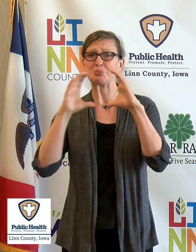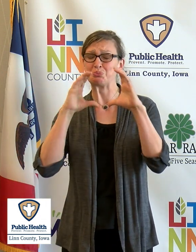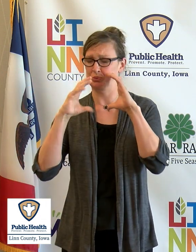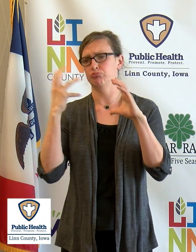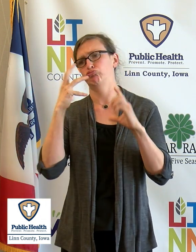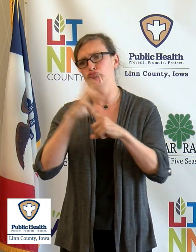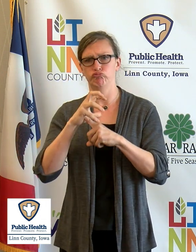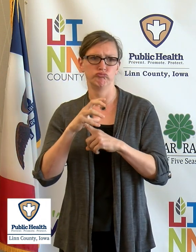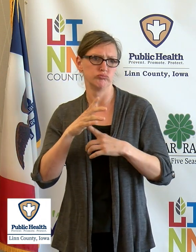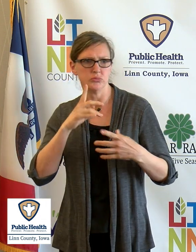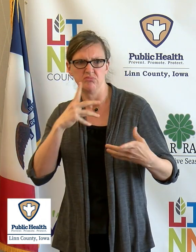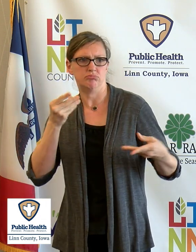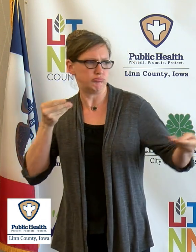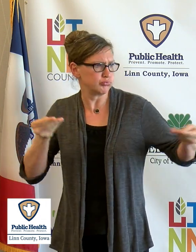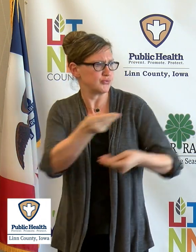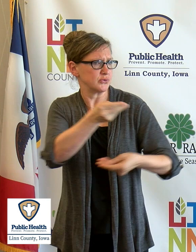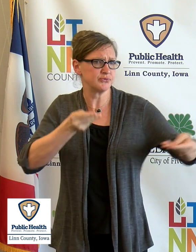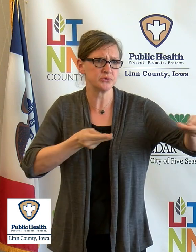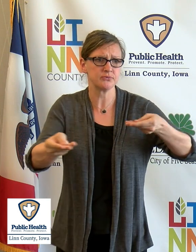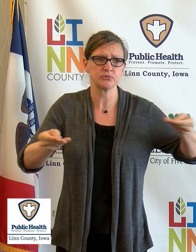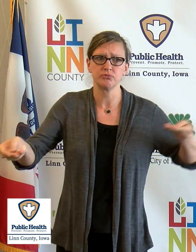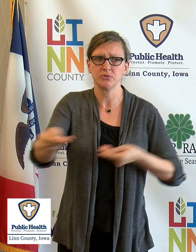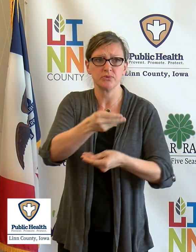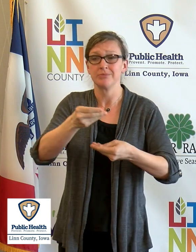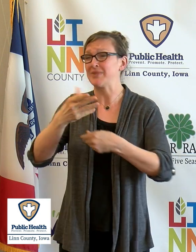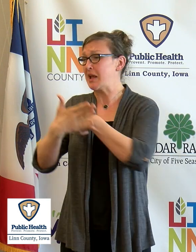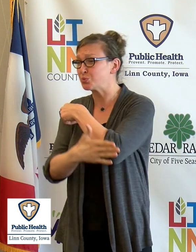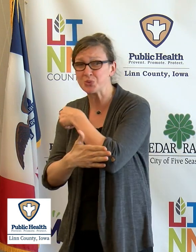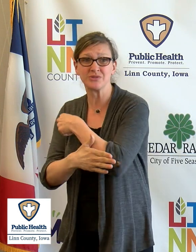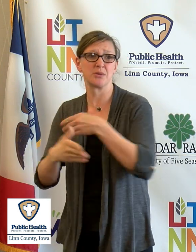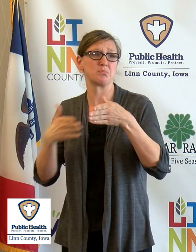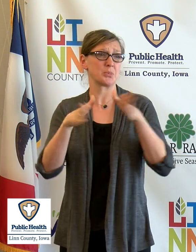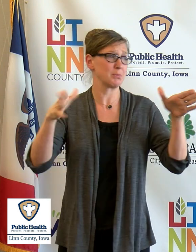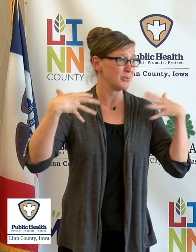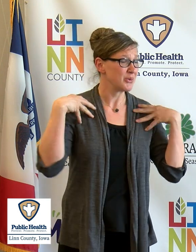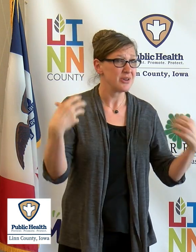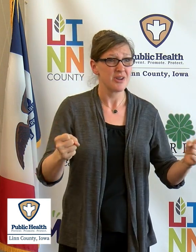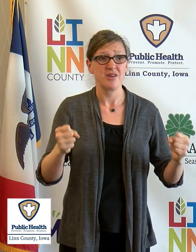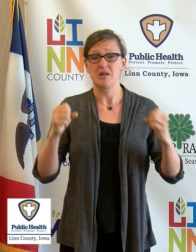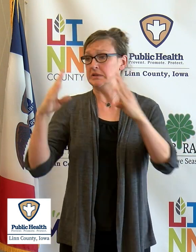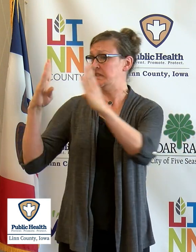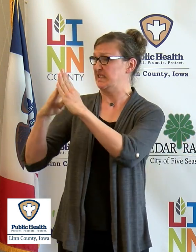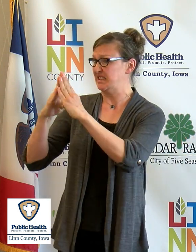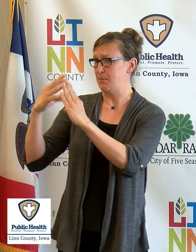emergency management, the cities, the county, healthcare community, and public health officials,